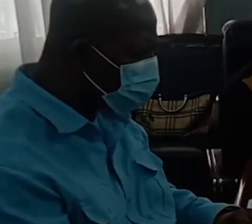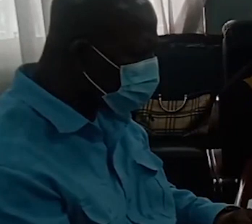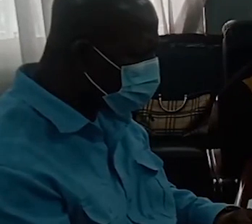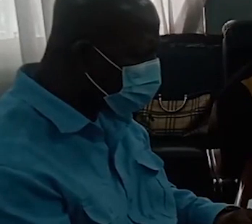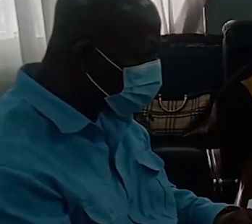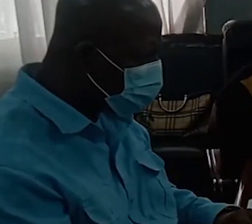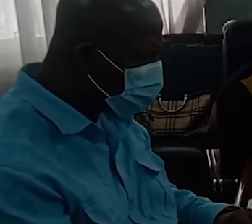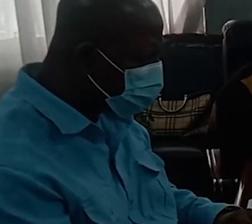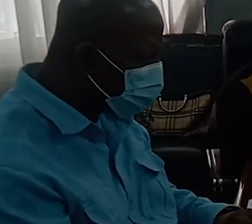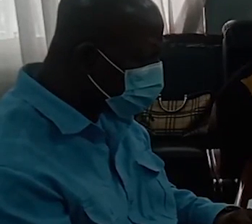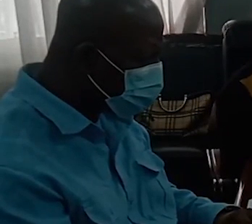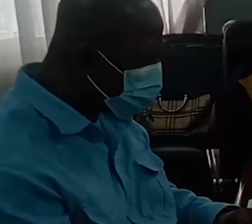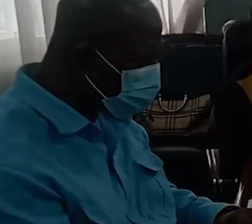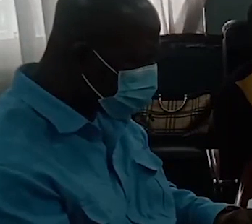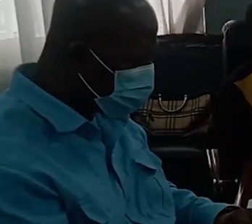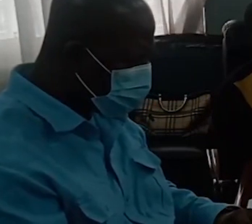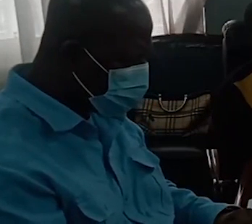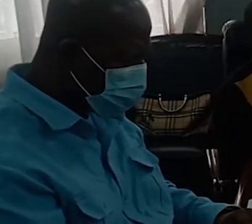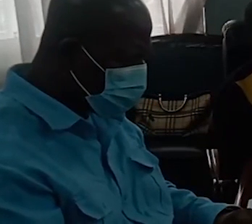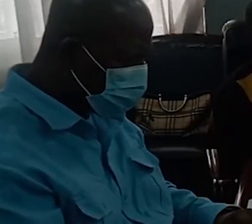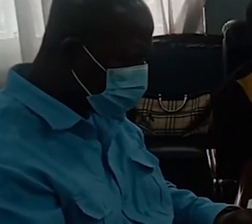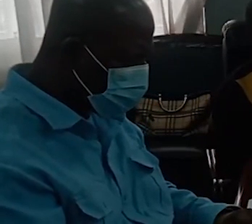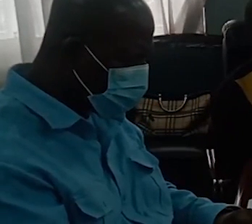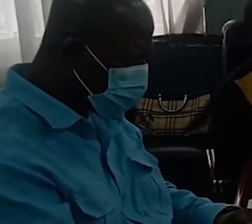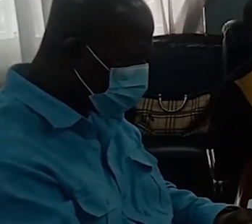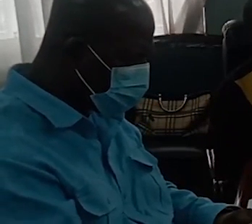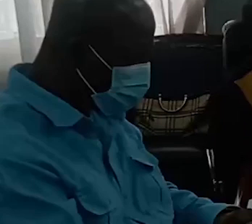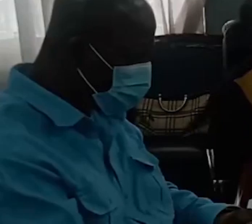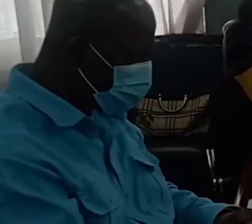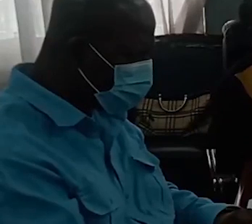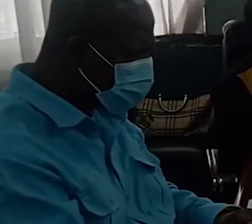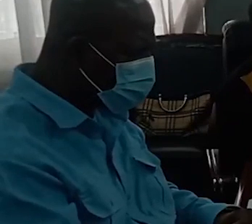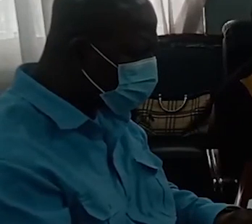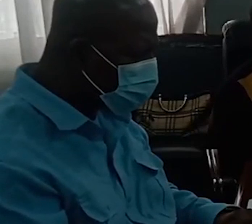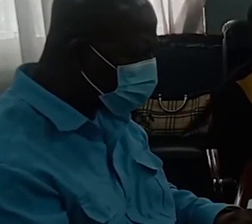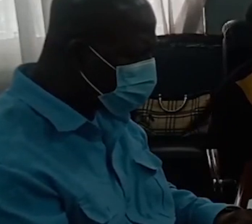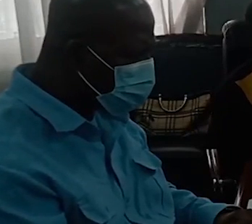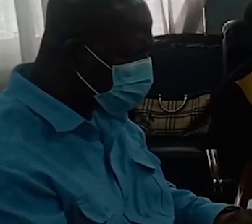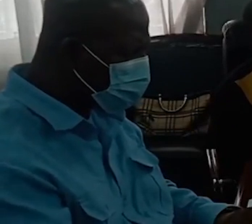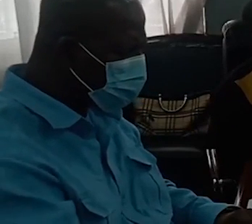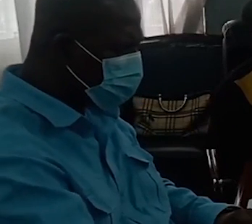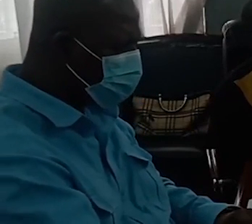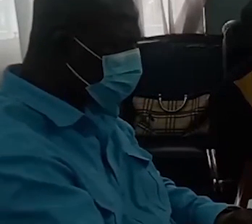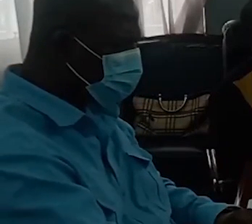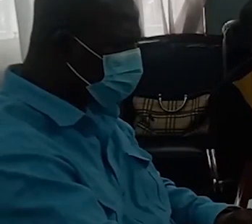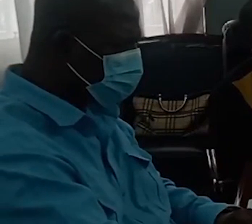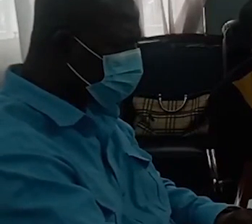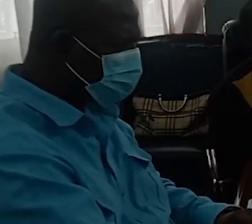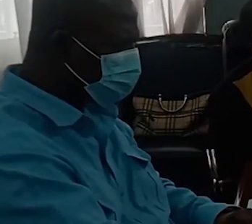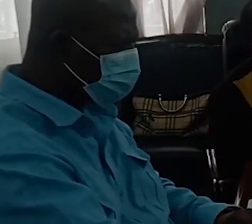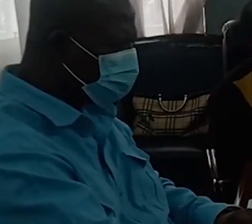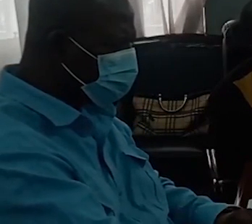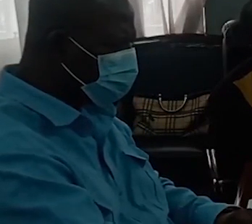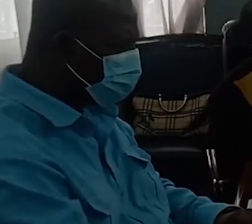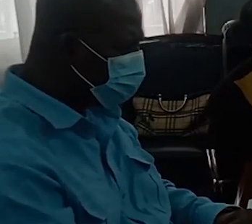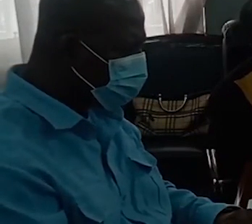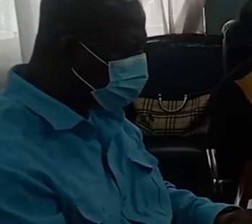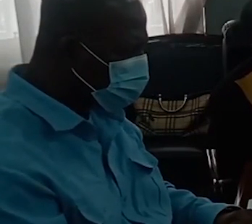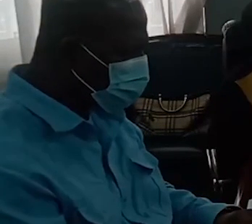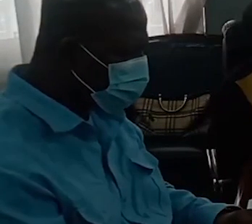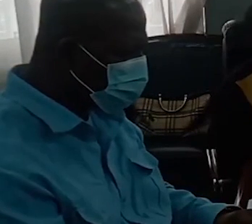them, looking at the statistics that we have, the question we ask, how is Sierra